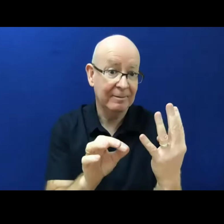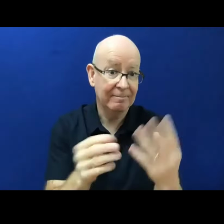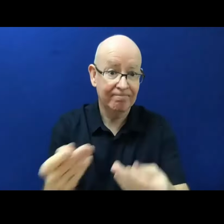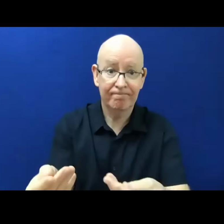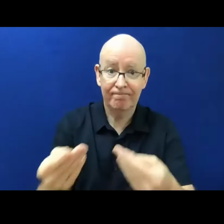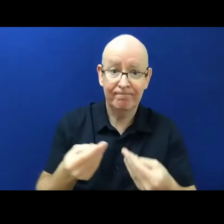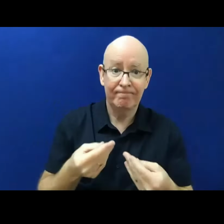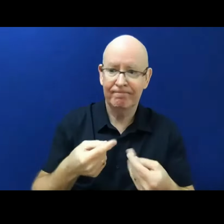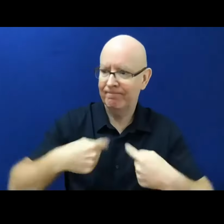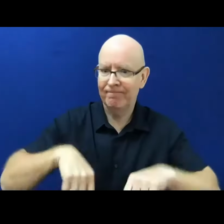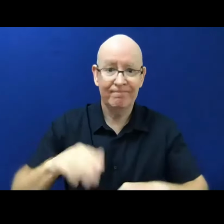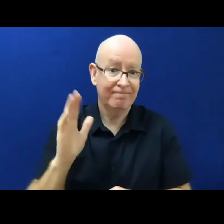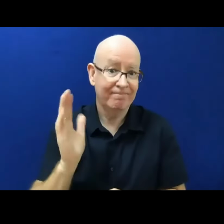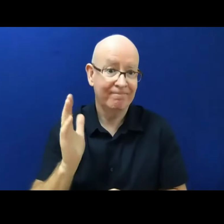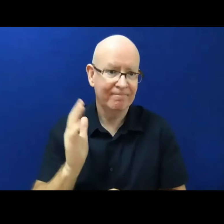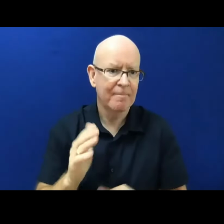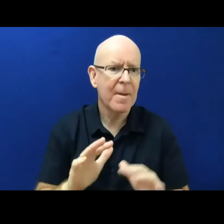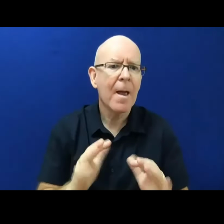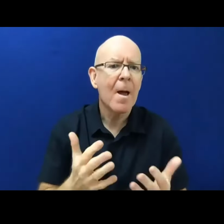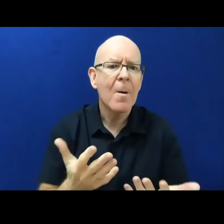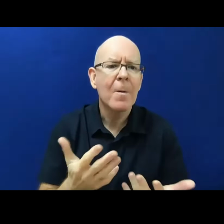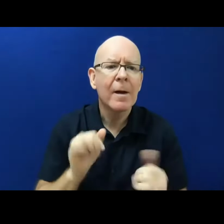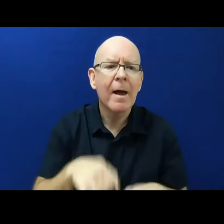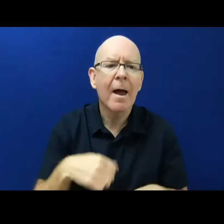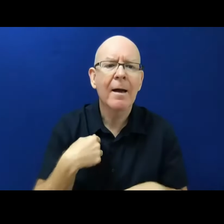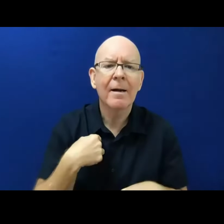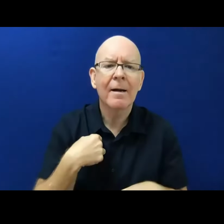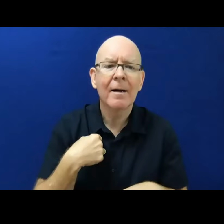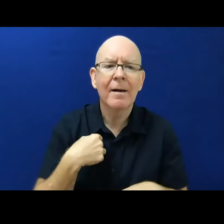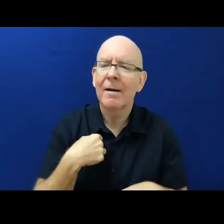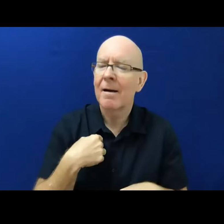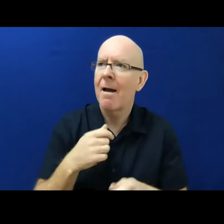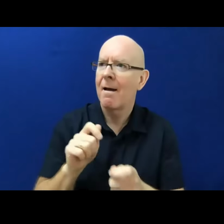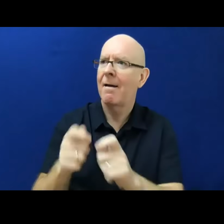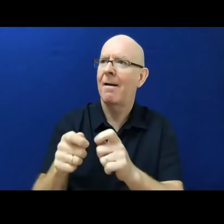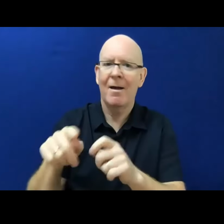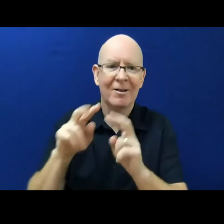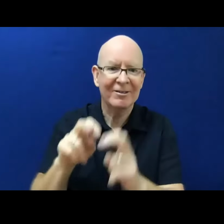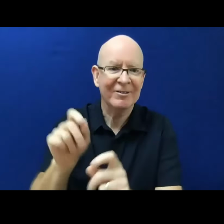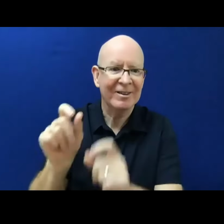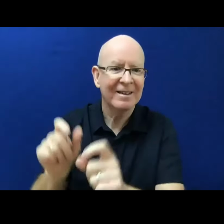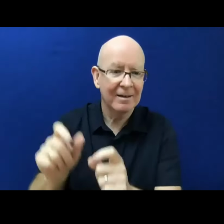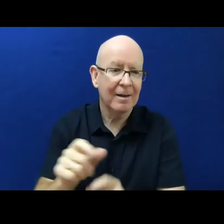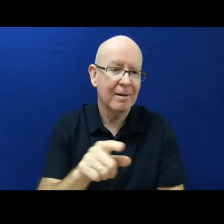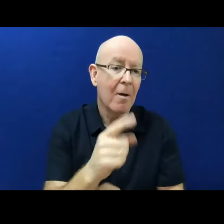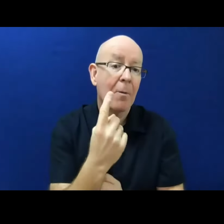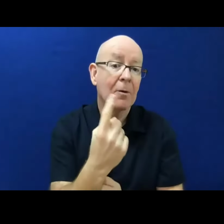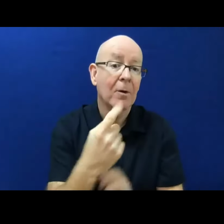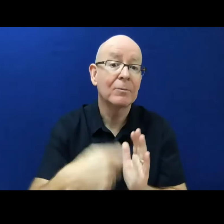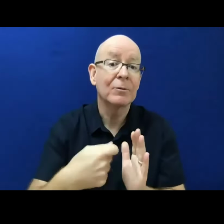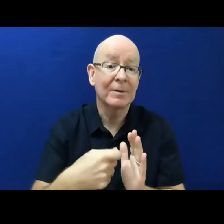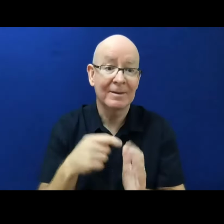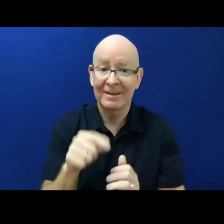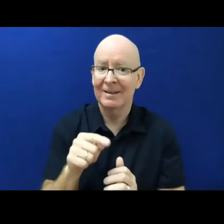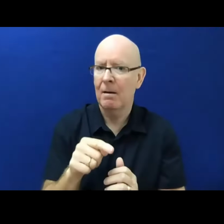I can't believe how fast the time is moving. And it was a report on human rights and disability and about the current